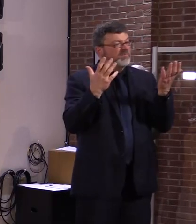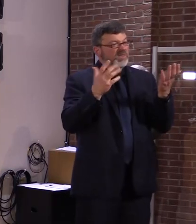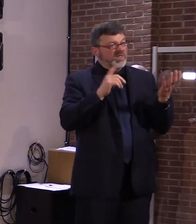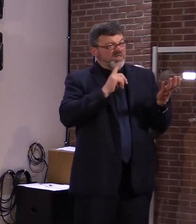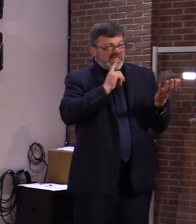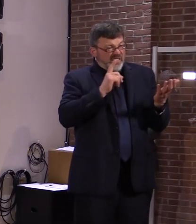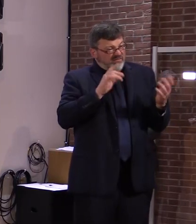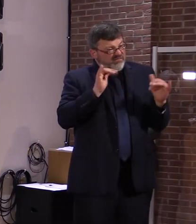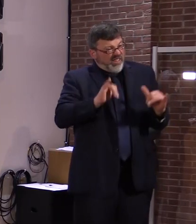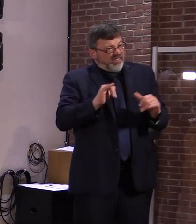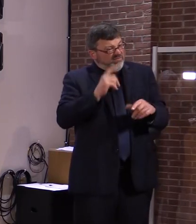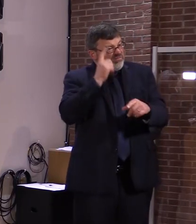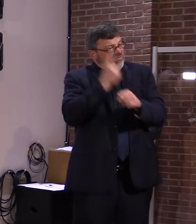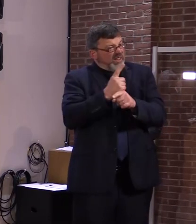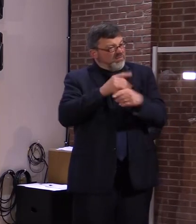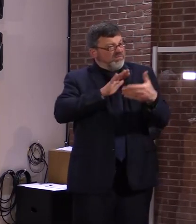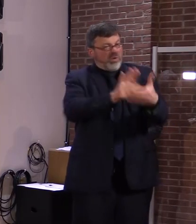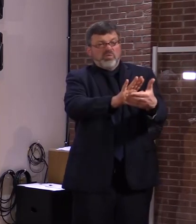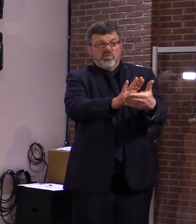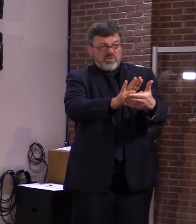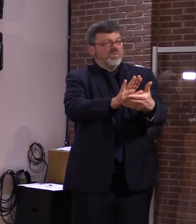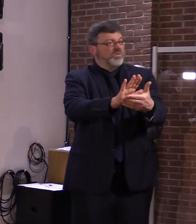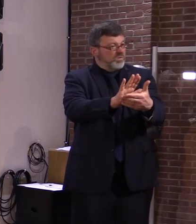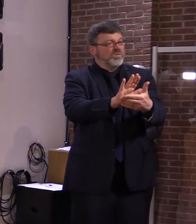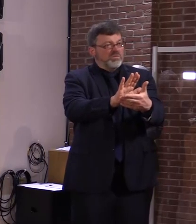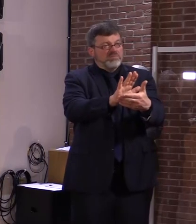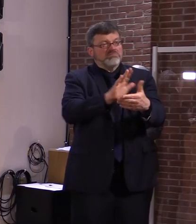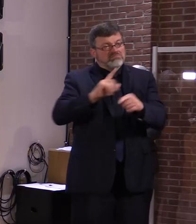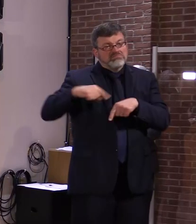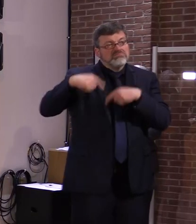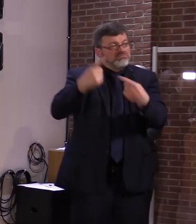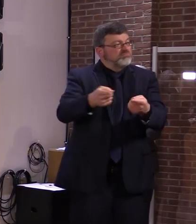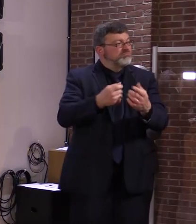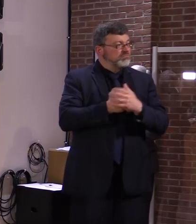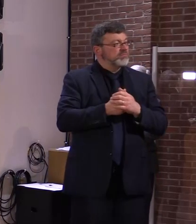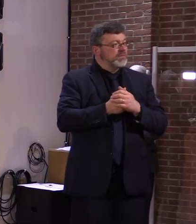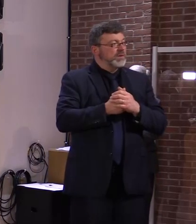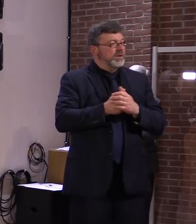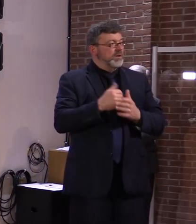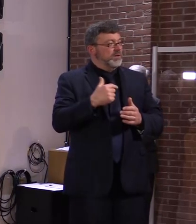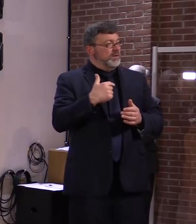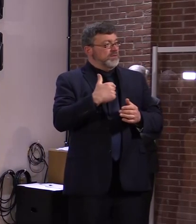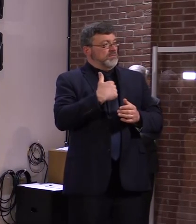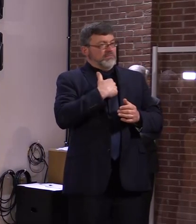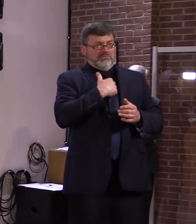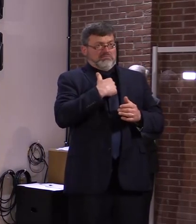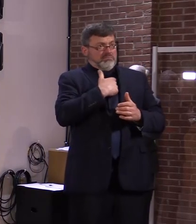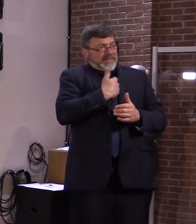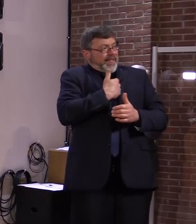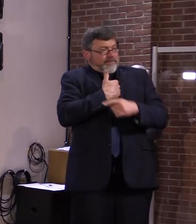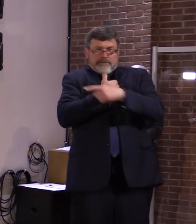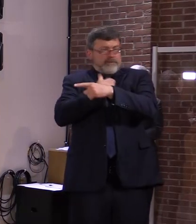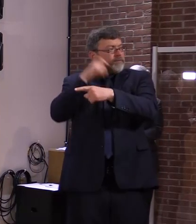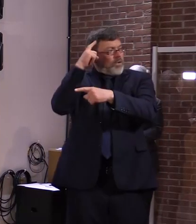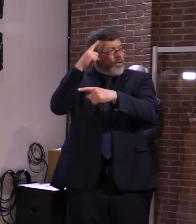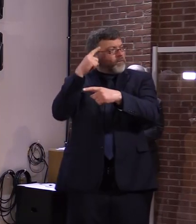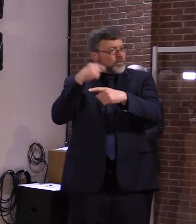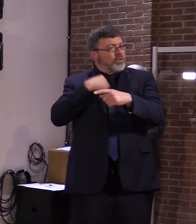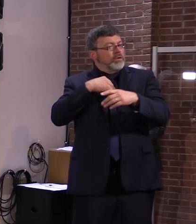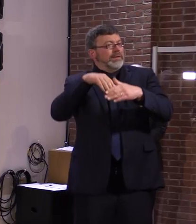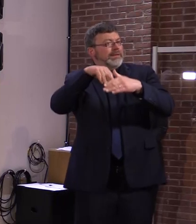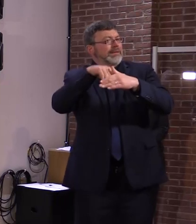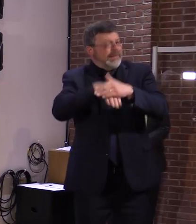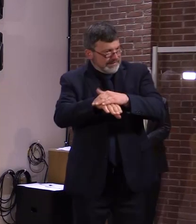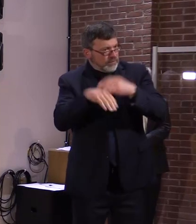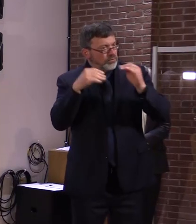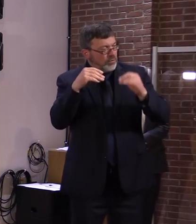transition time. I mean, anecdotally, when I went into a store or a business in the beginning, I didn't see as many masks, but